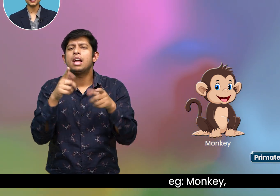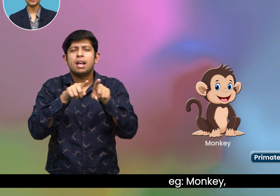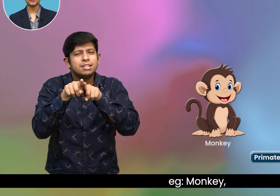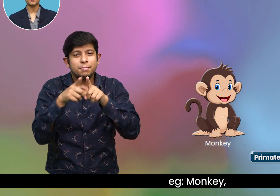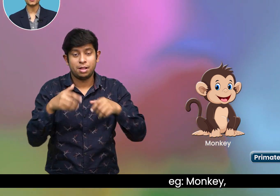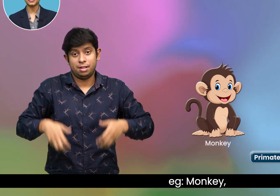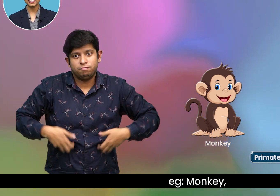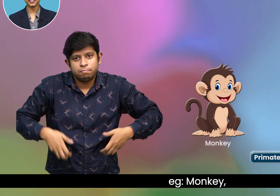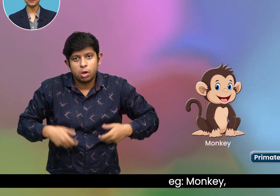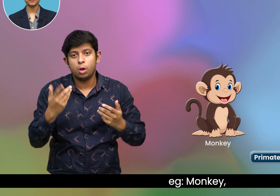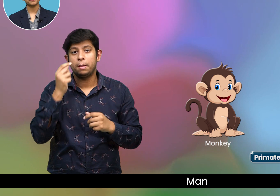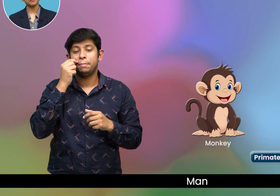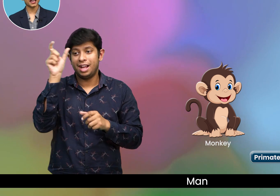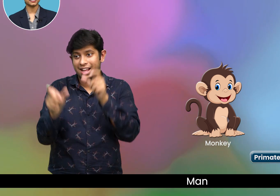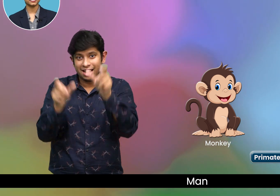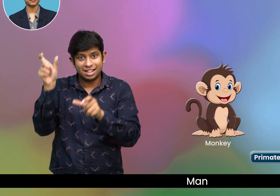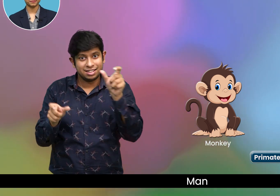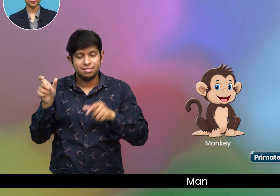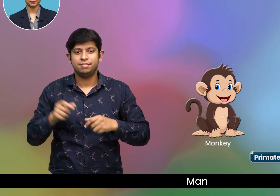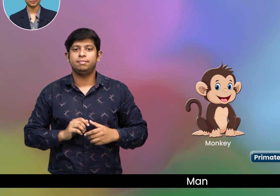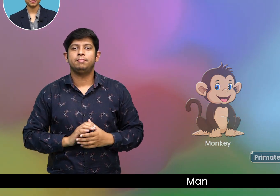Example, monkey, man.